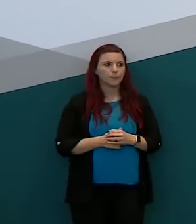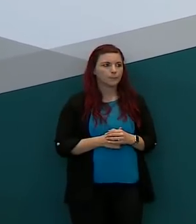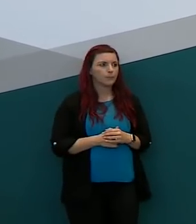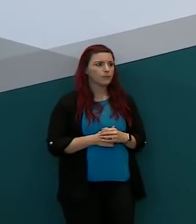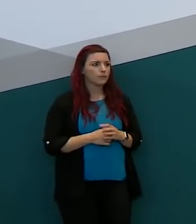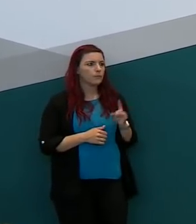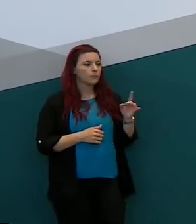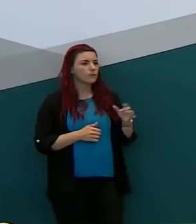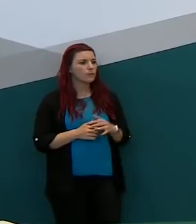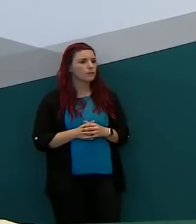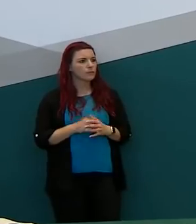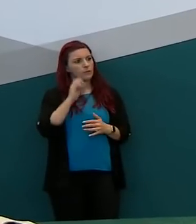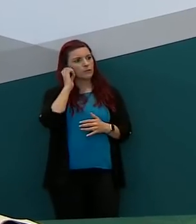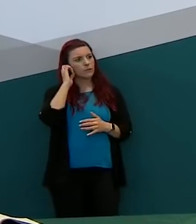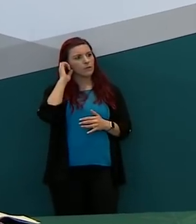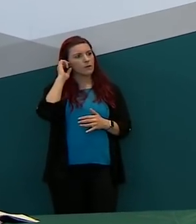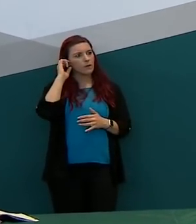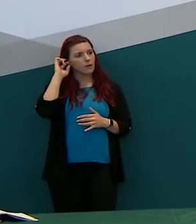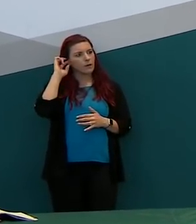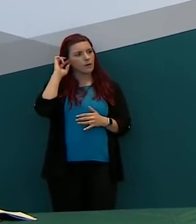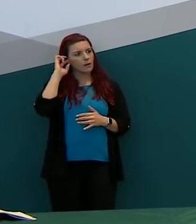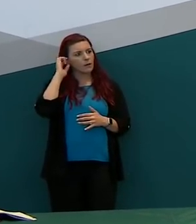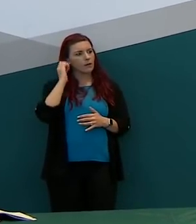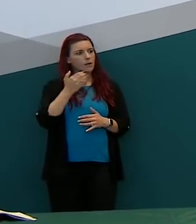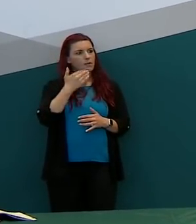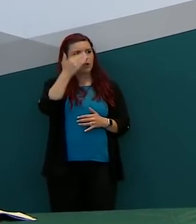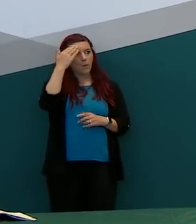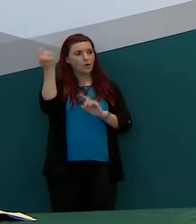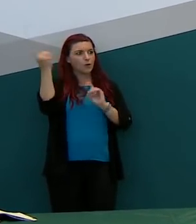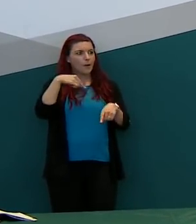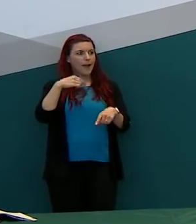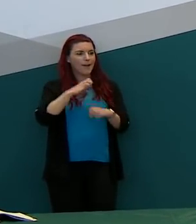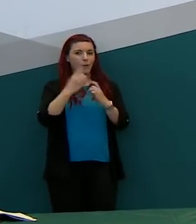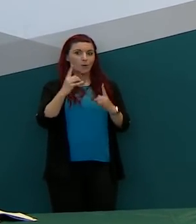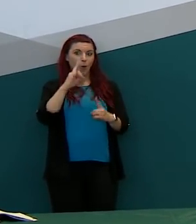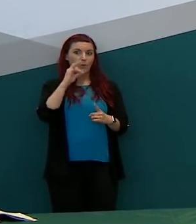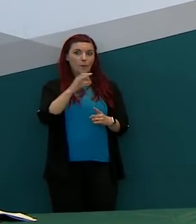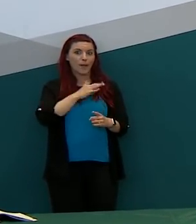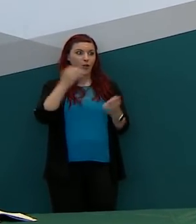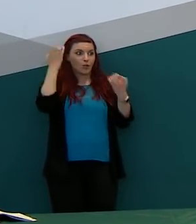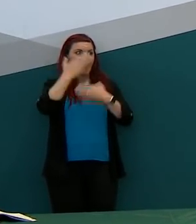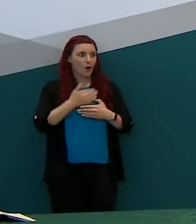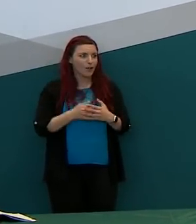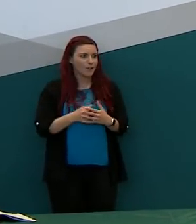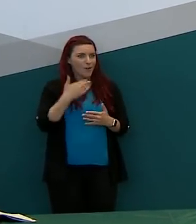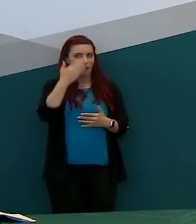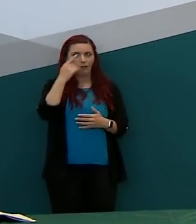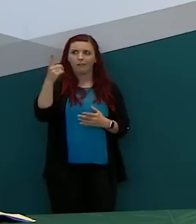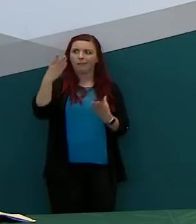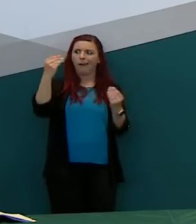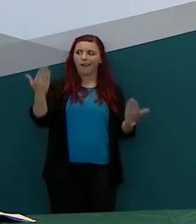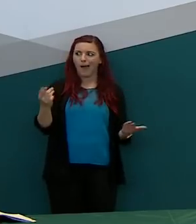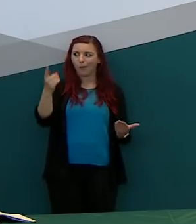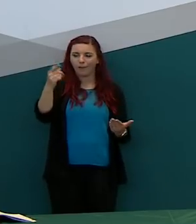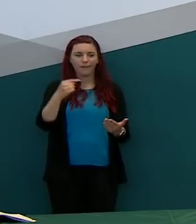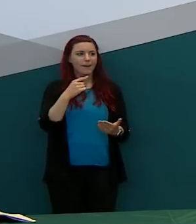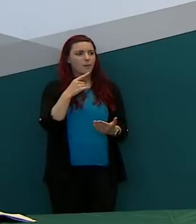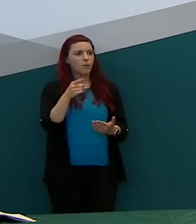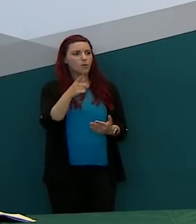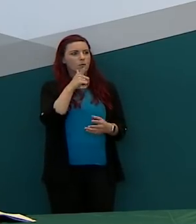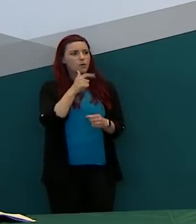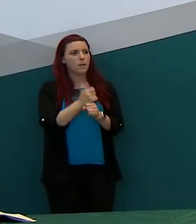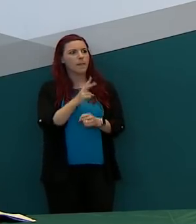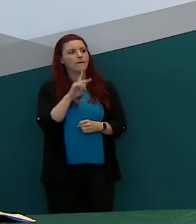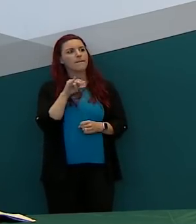summer's coming. I think everyone's hoping it's going to be a good summer. I think it's just gone. I was wondering about the science of it in relation to the virus.